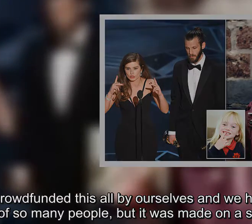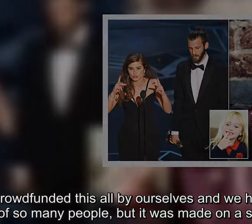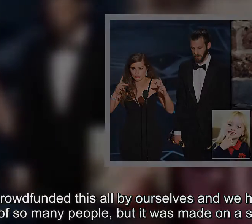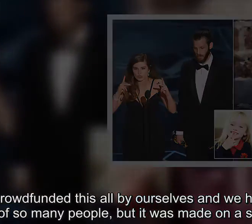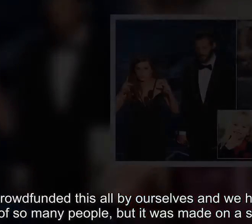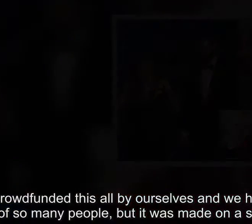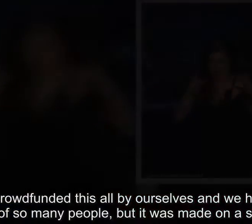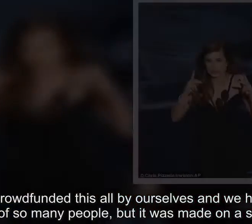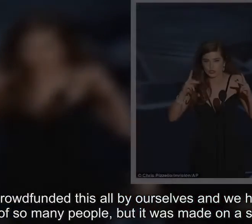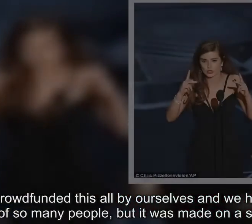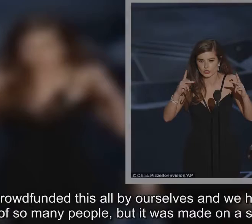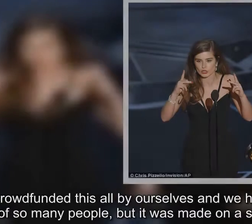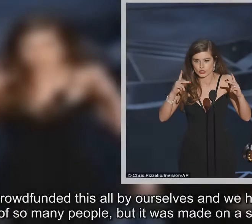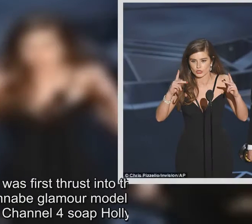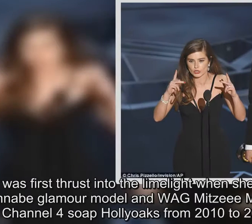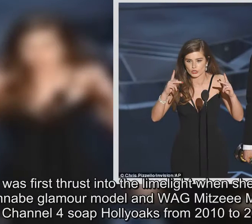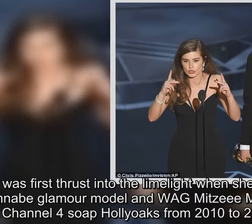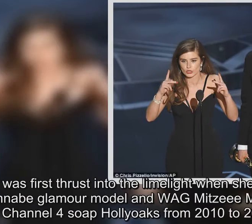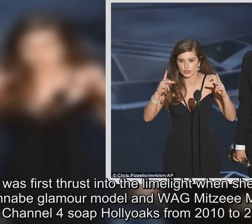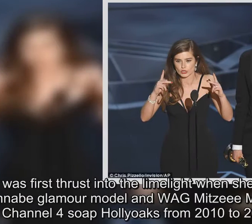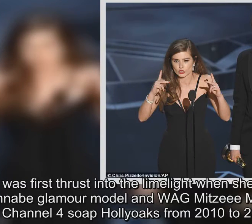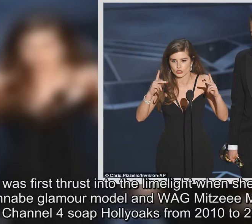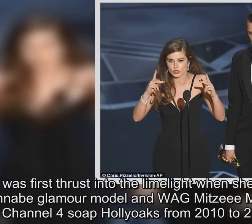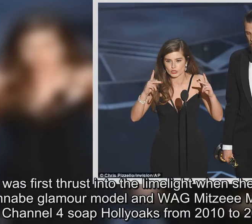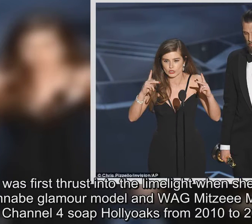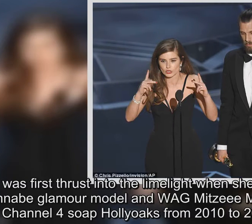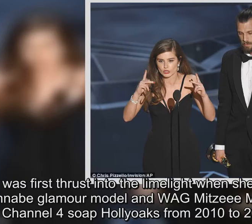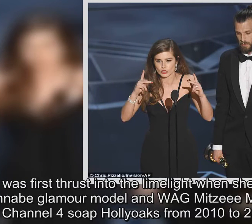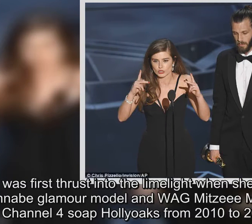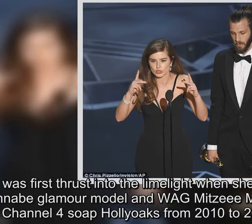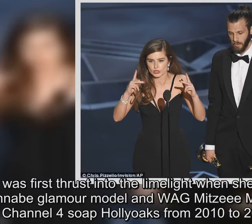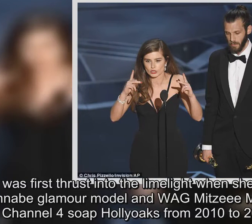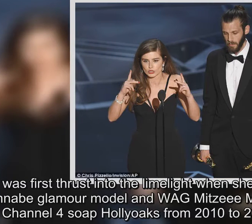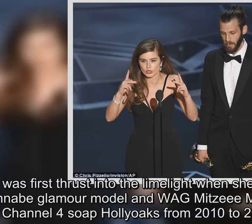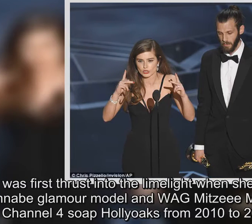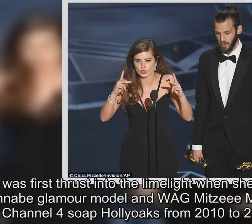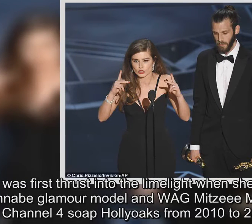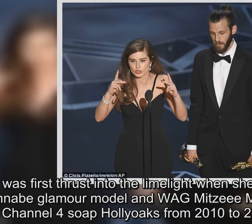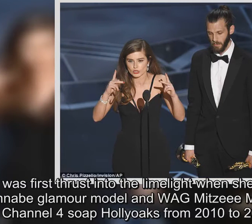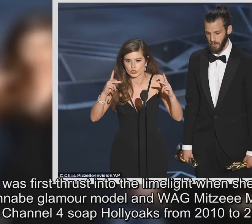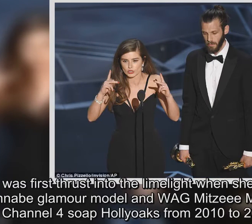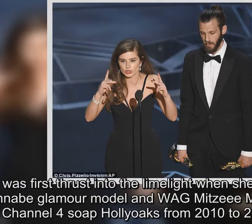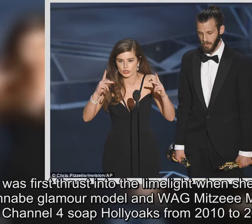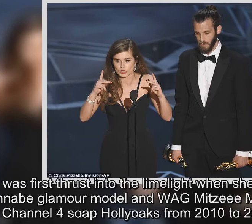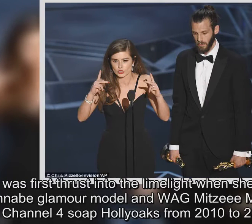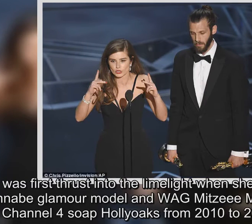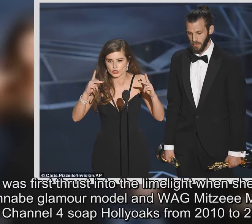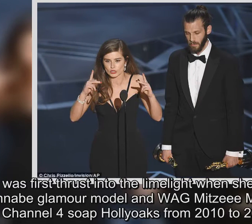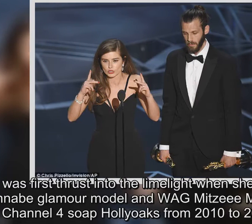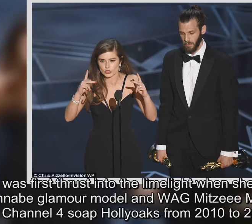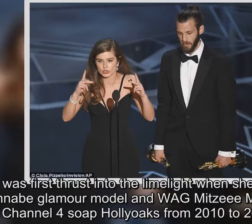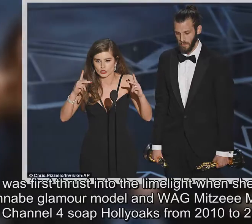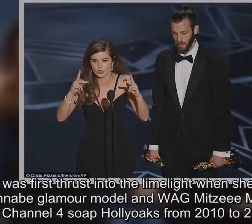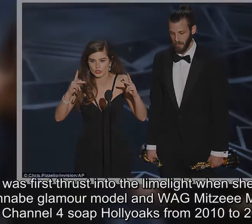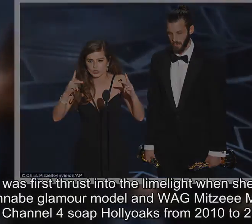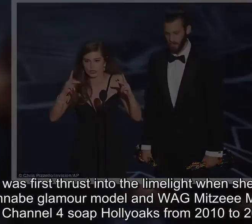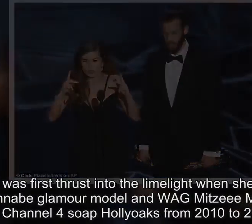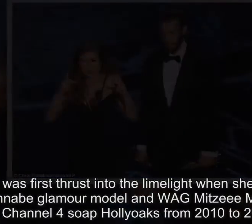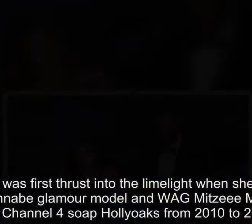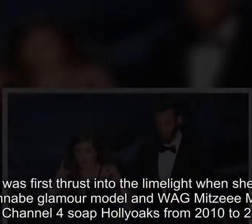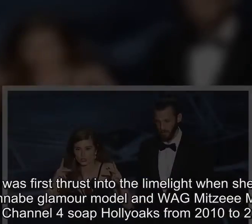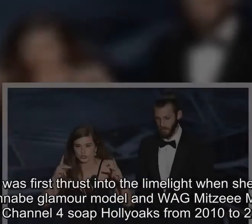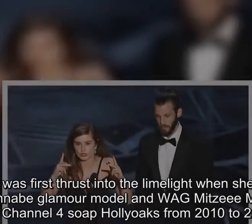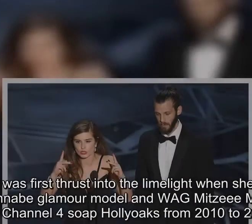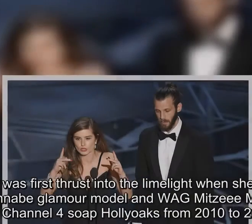Shunton was first thrust into the limelight when she appeared as wannabe glamour model and wagmit Seaman Ivor on Channel 4